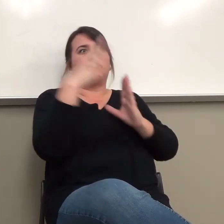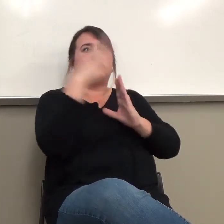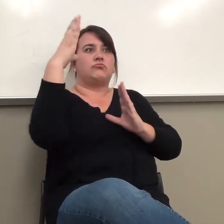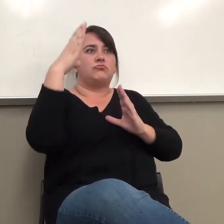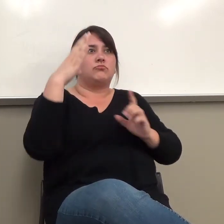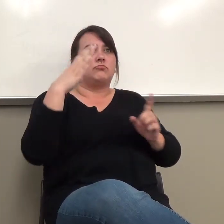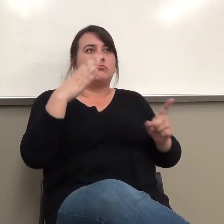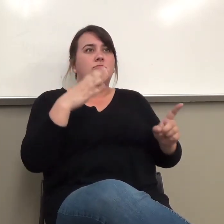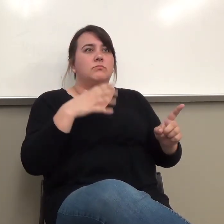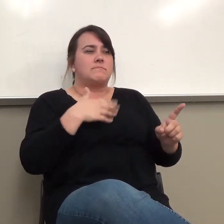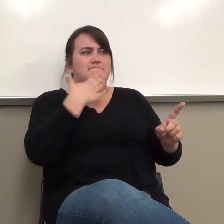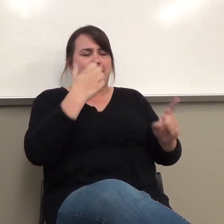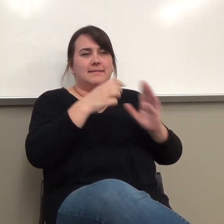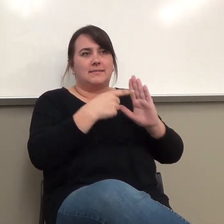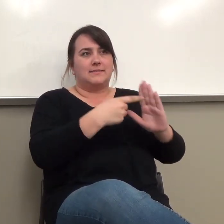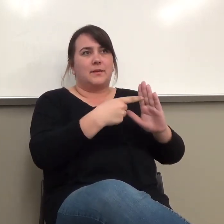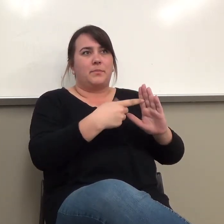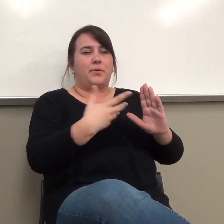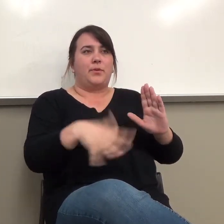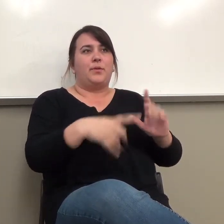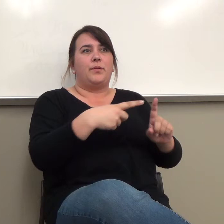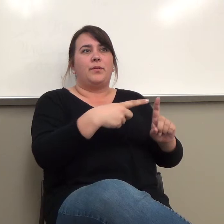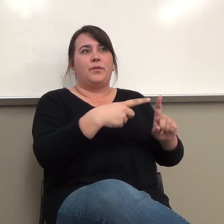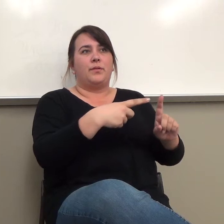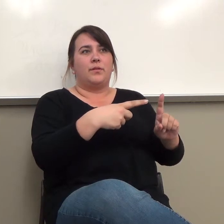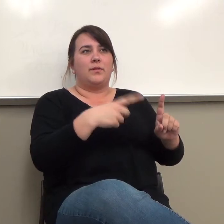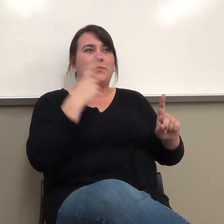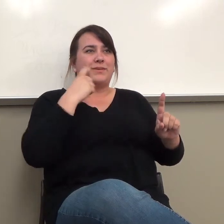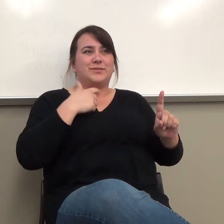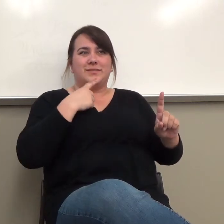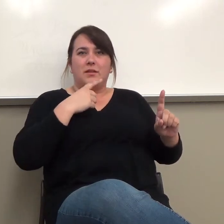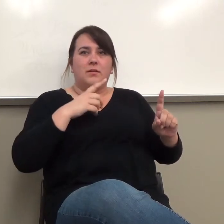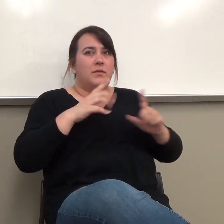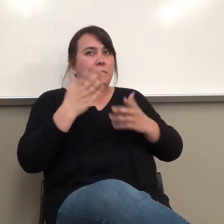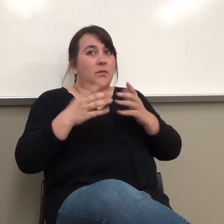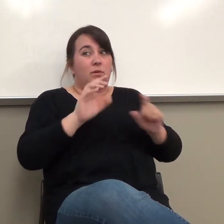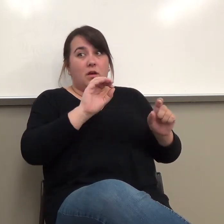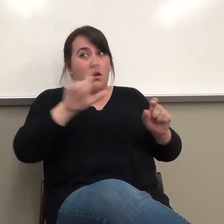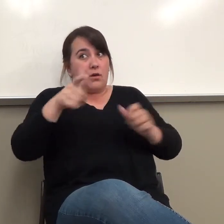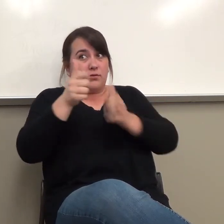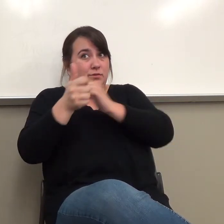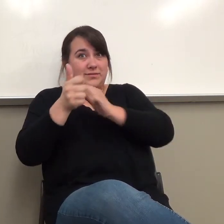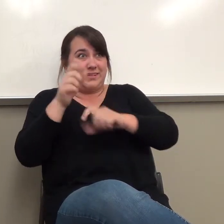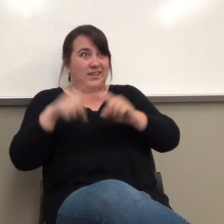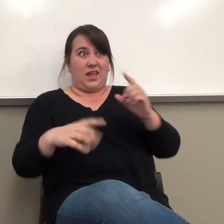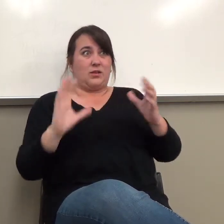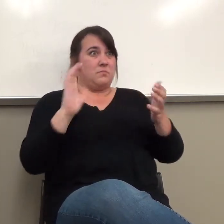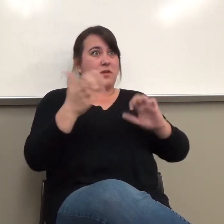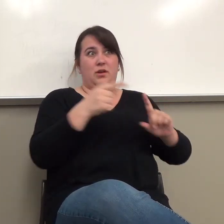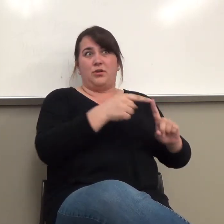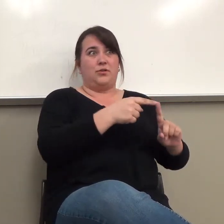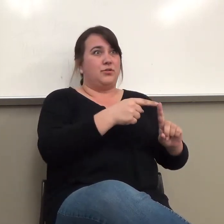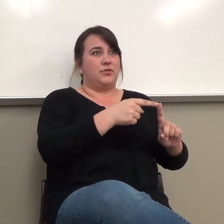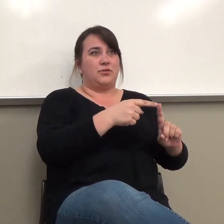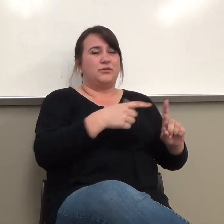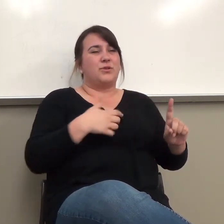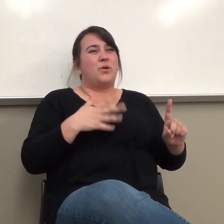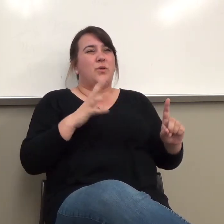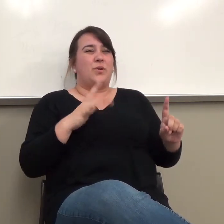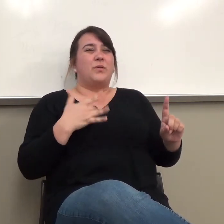best example of this. Okay? So in a sense, she she did it in what's called, there's another